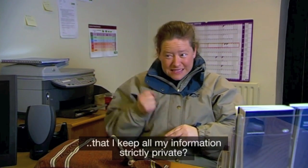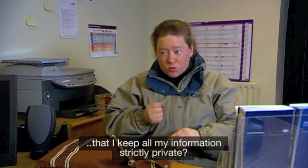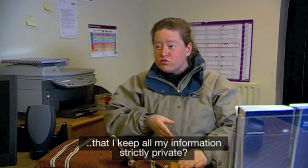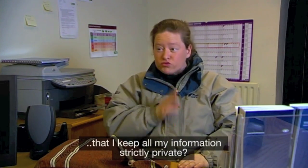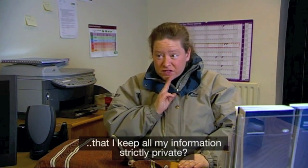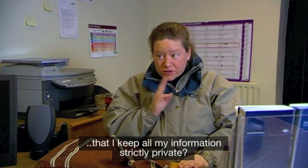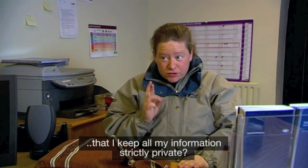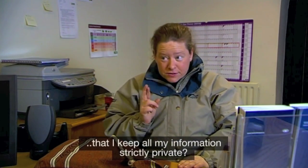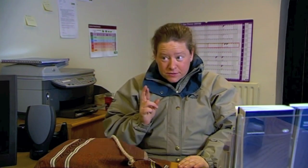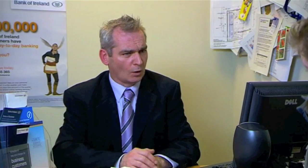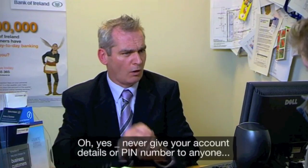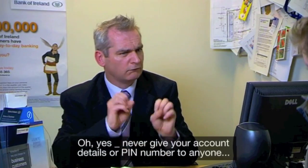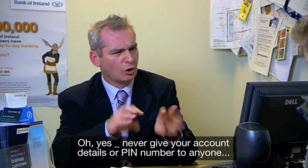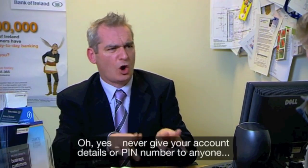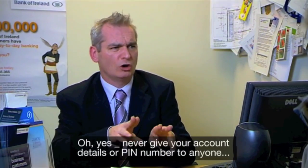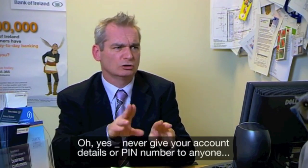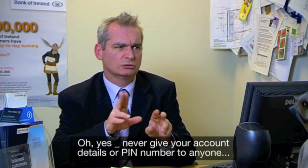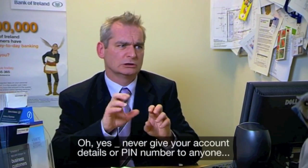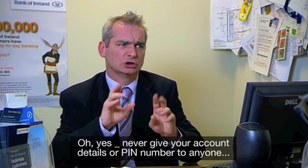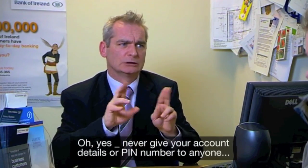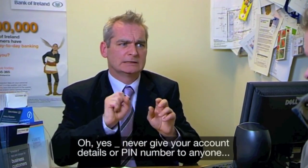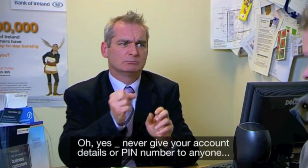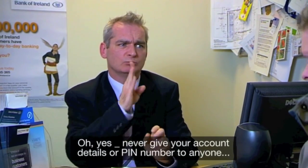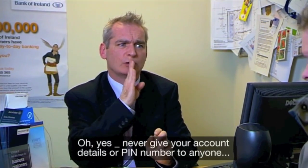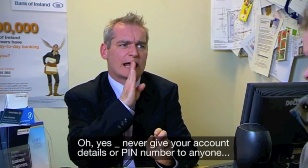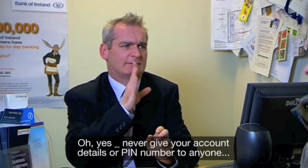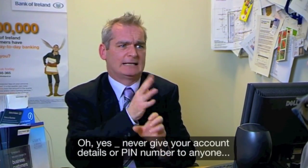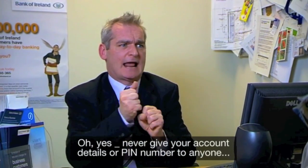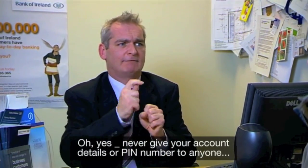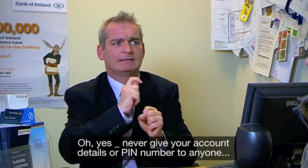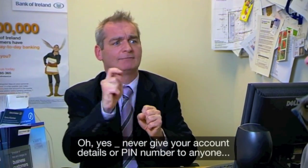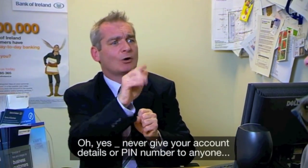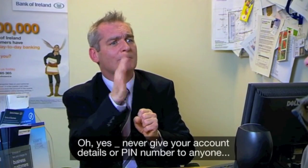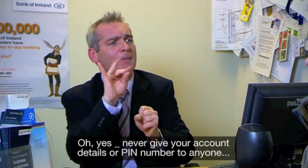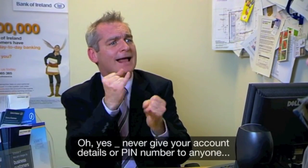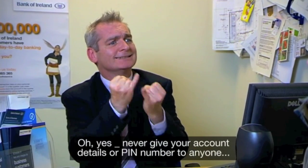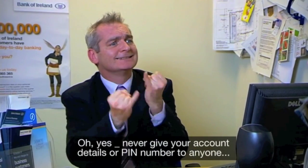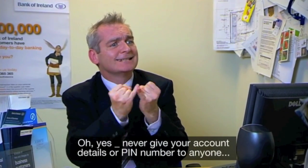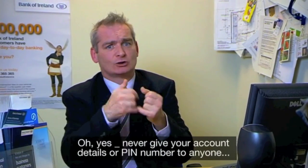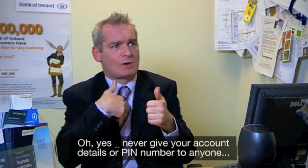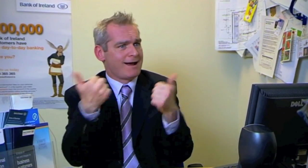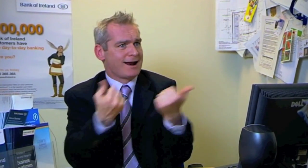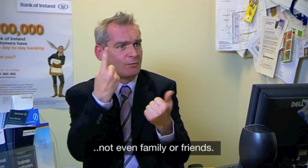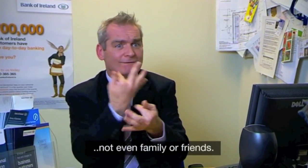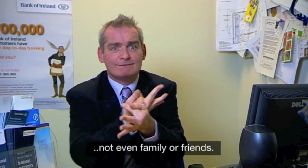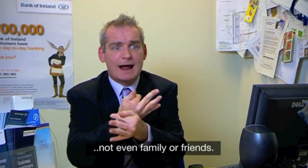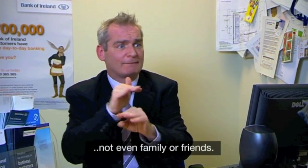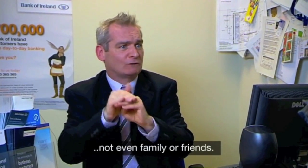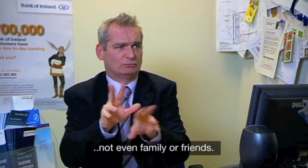private? Oh yes. Never give your account details or PIN number to anyone, not even family or